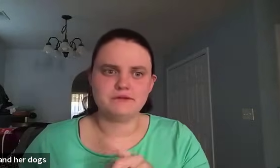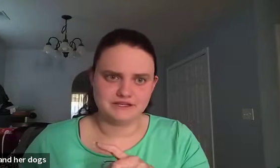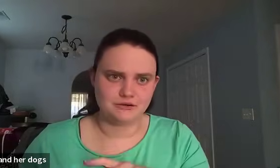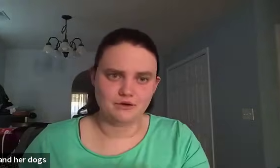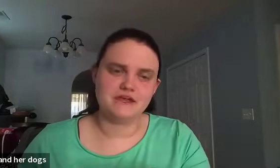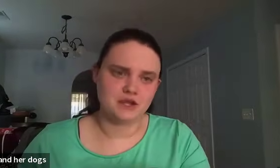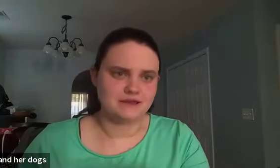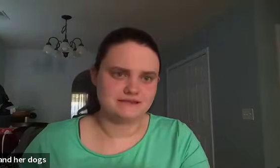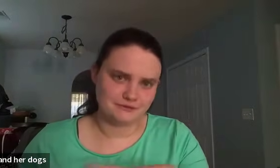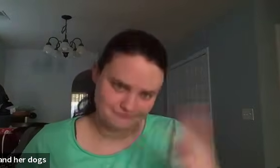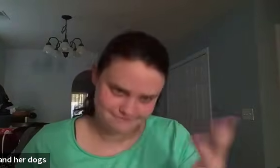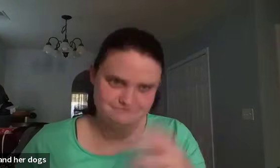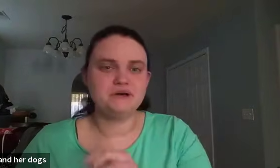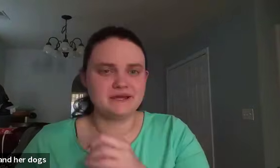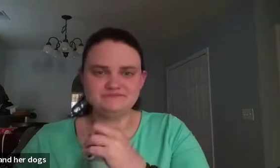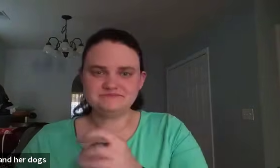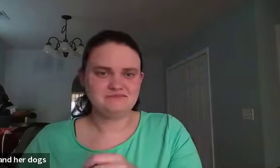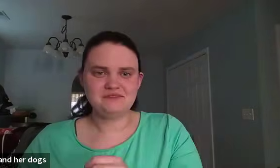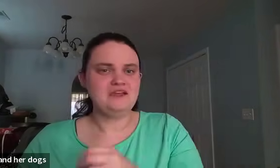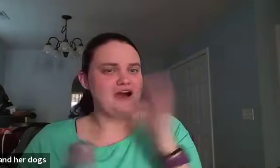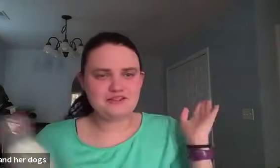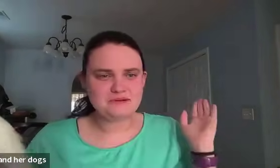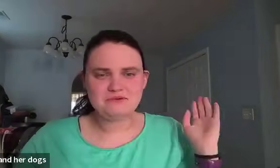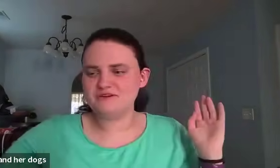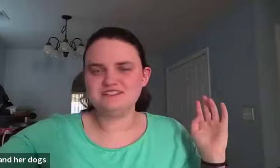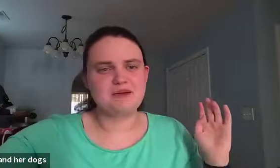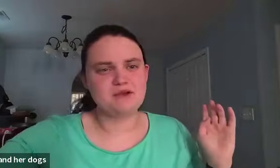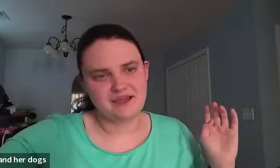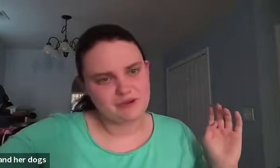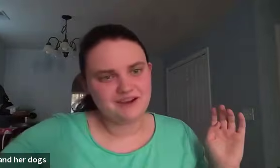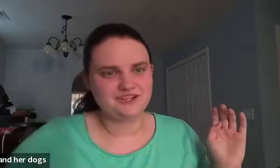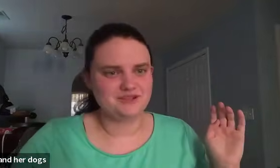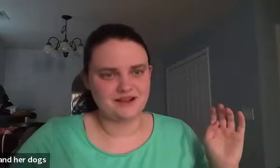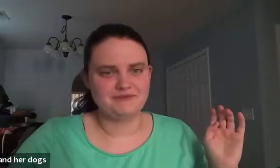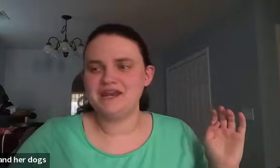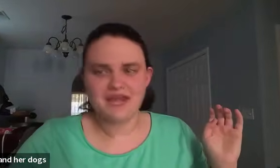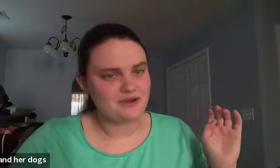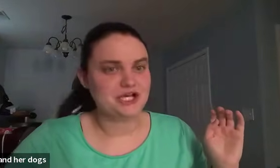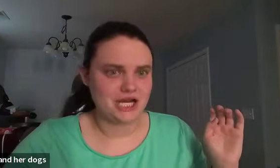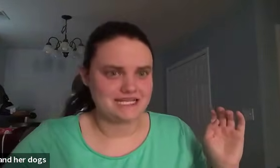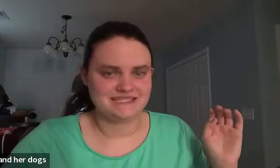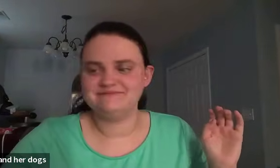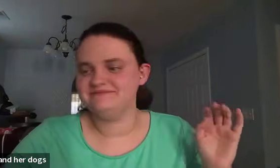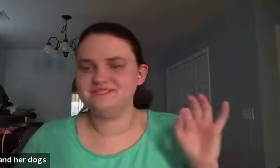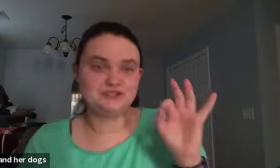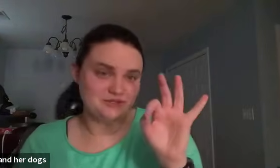probably can do it or they know ASL. But other people most of the time are like, what are you talking about? No, you're crazy. So you can